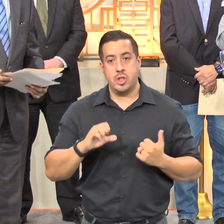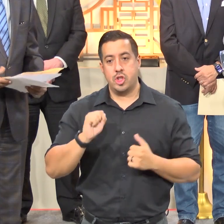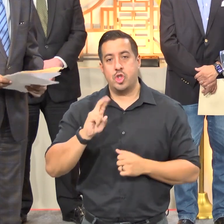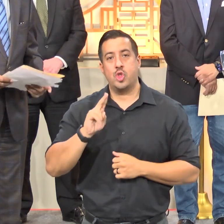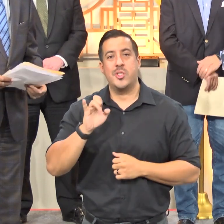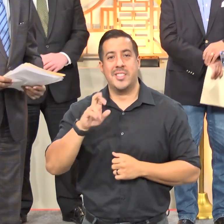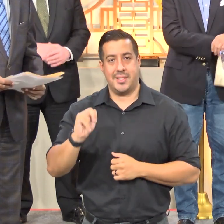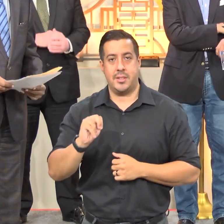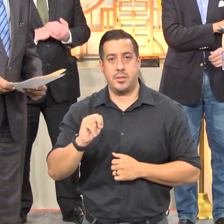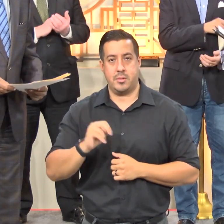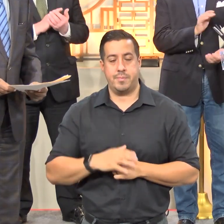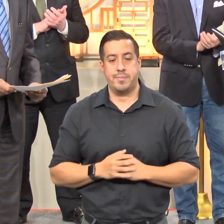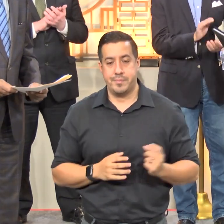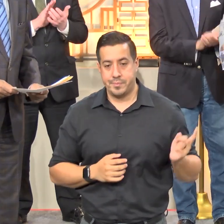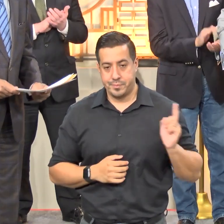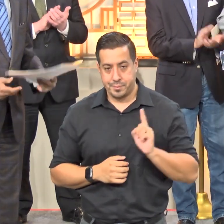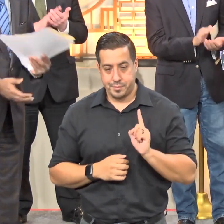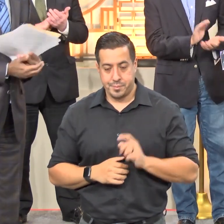Thank you.